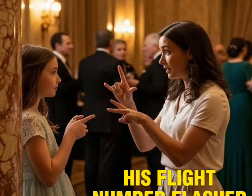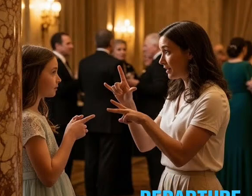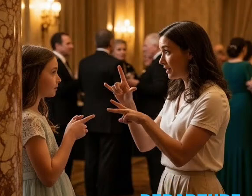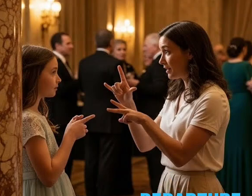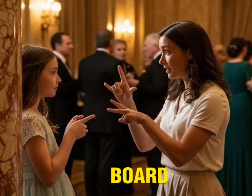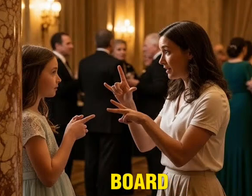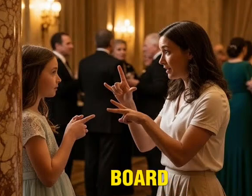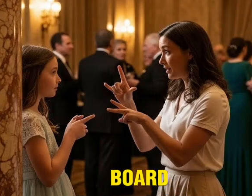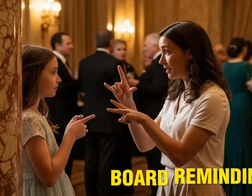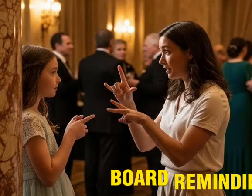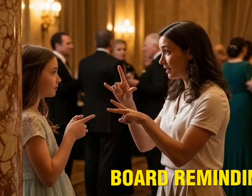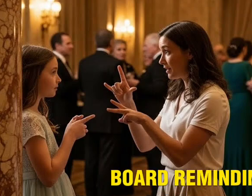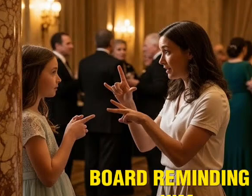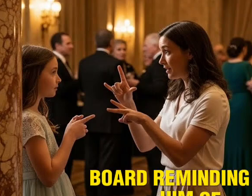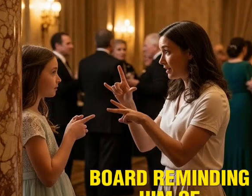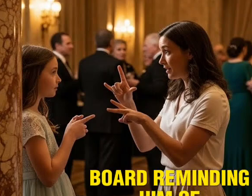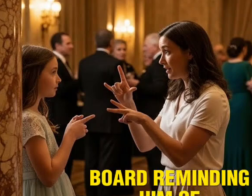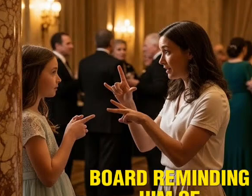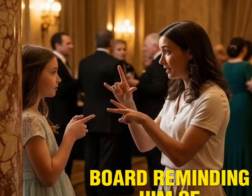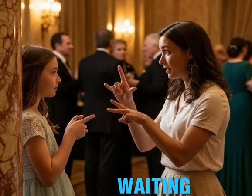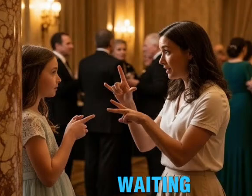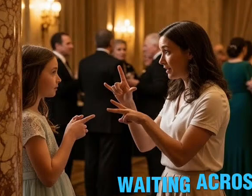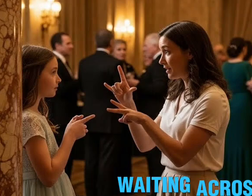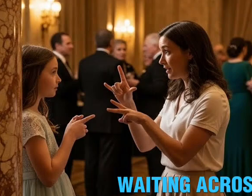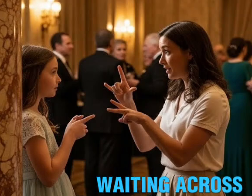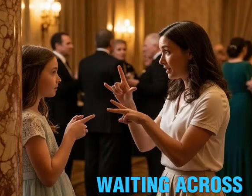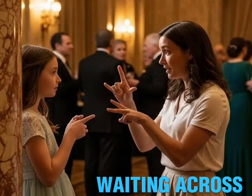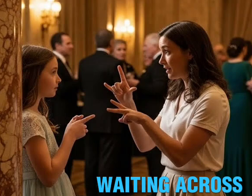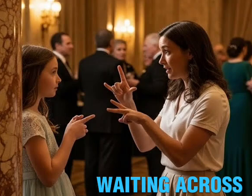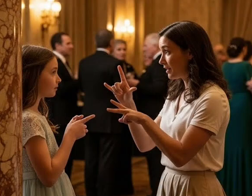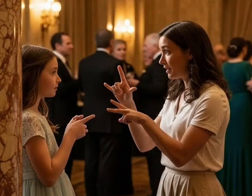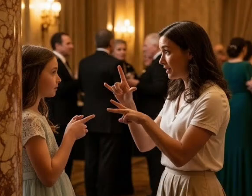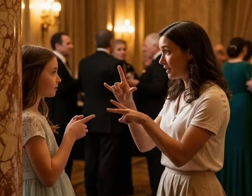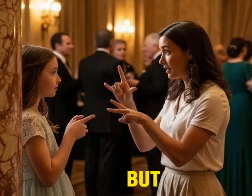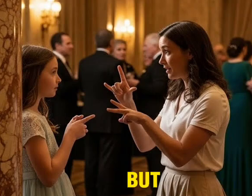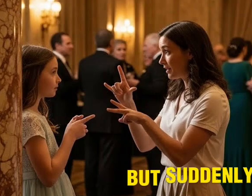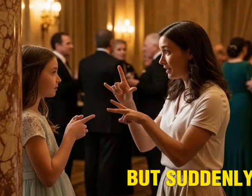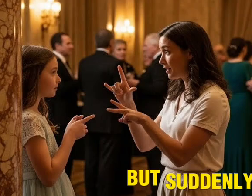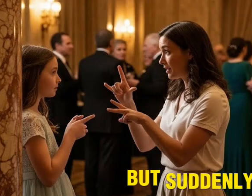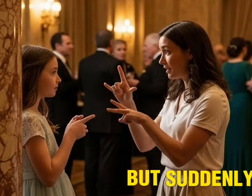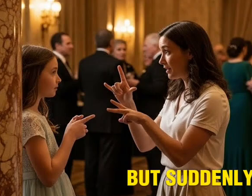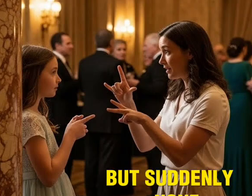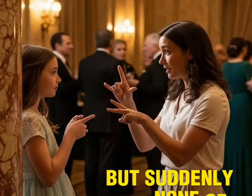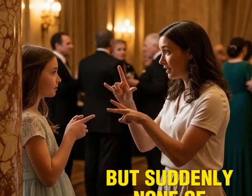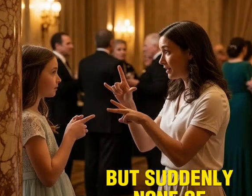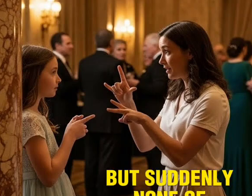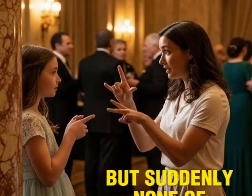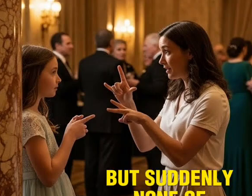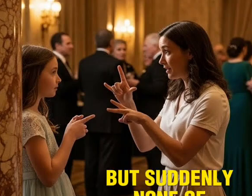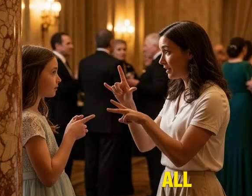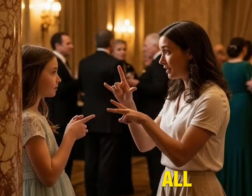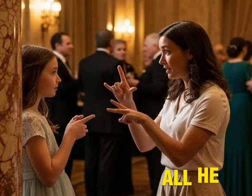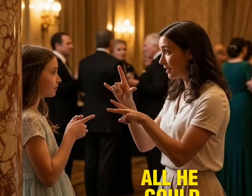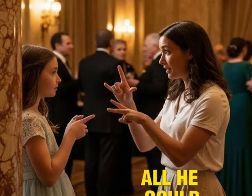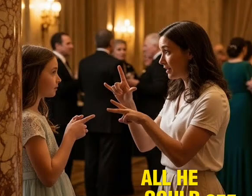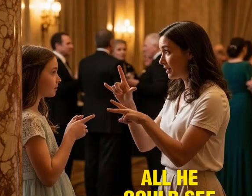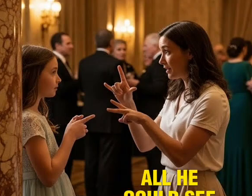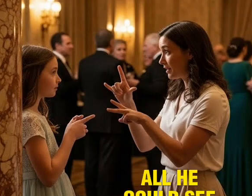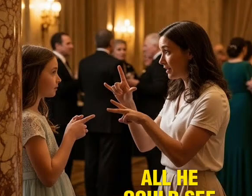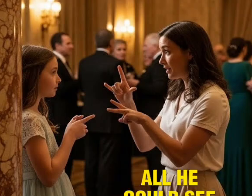departure board, reminding him of the investors waiting across the country. But suddenly, none of it mattered. All he could see was Claire.